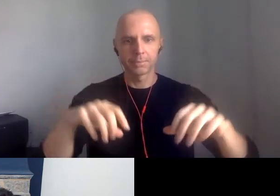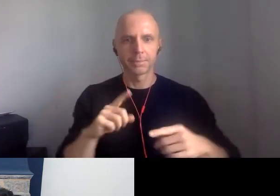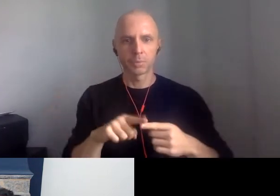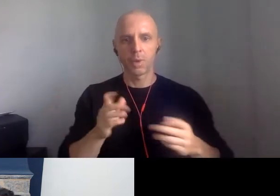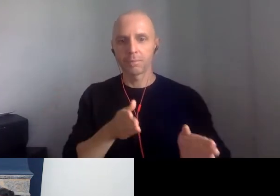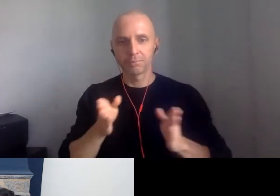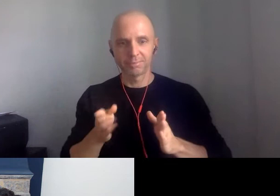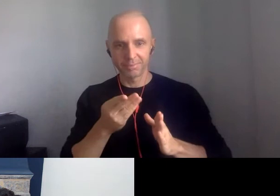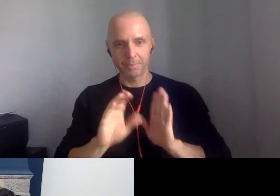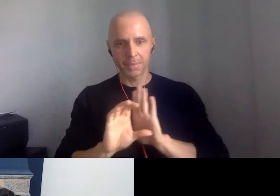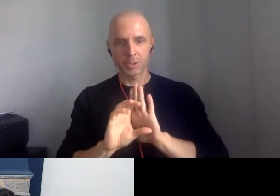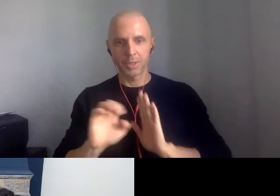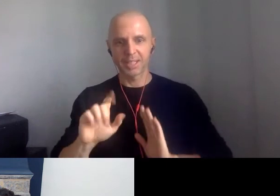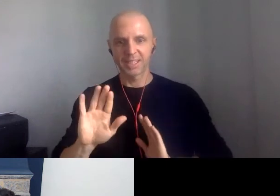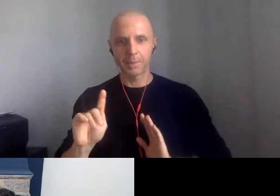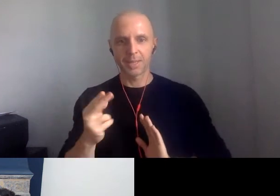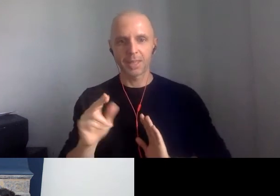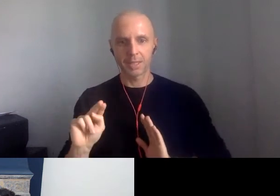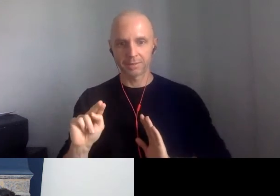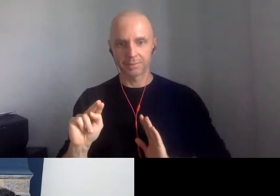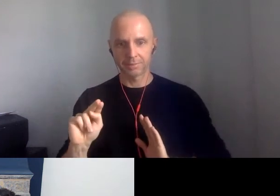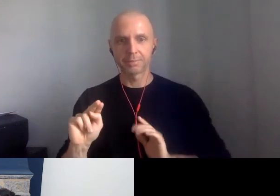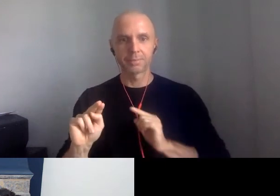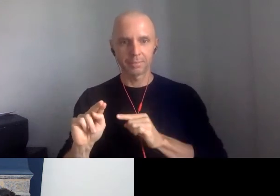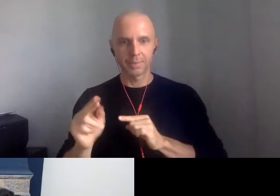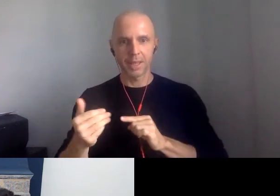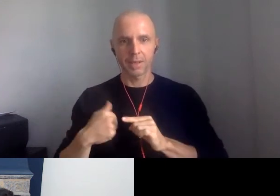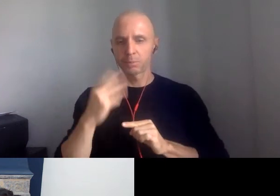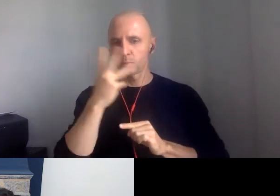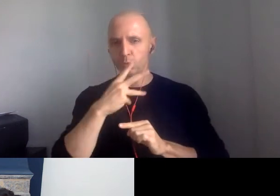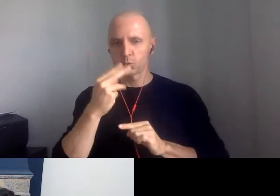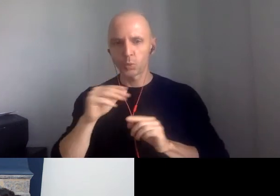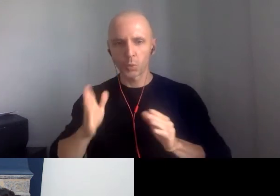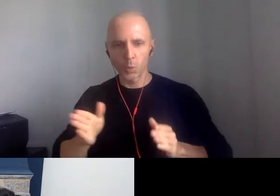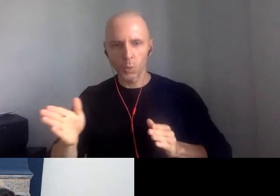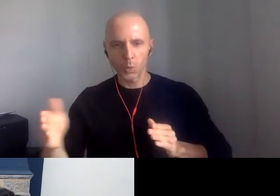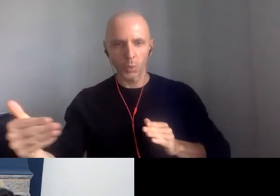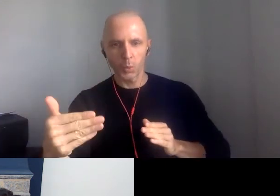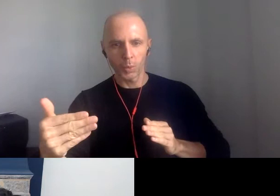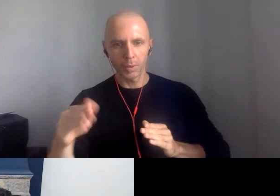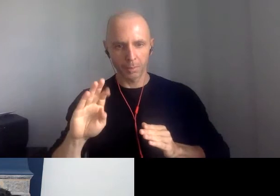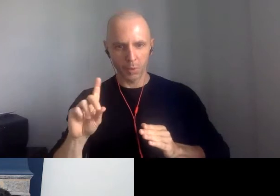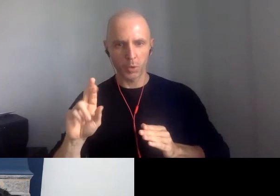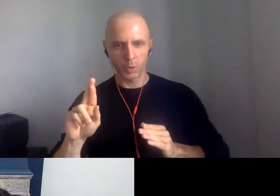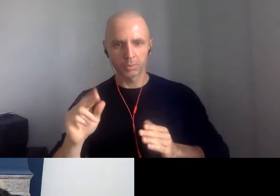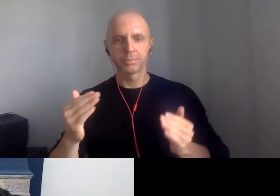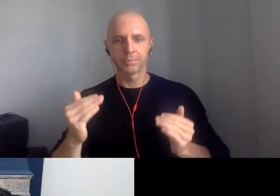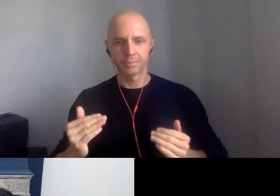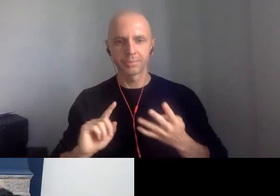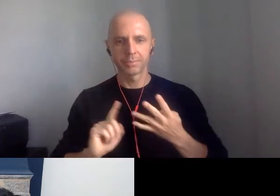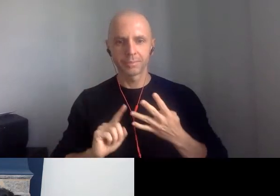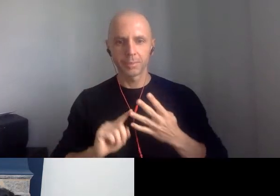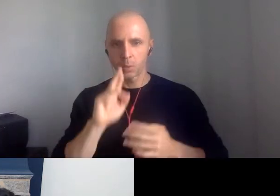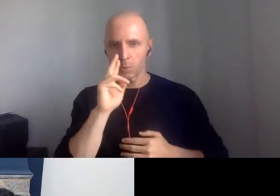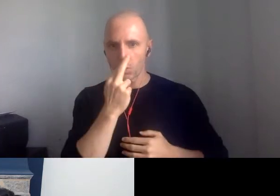garden with its impressive croquet lawns and deep herbaceous borders, the rose garden with an infusion of scents and